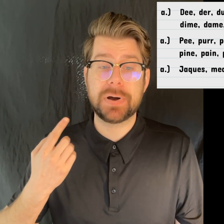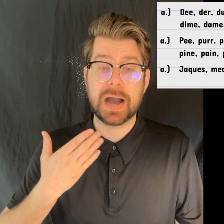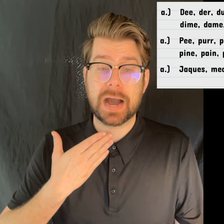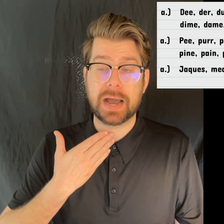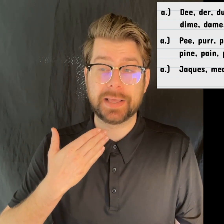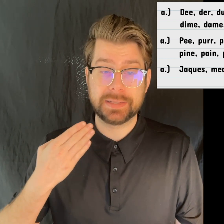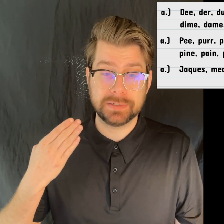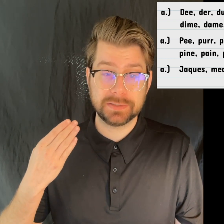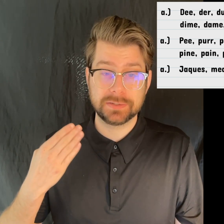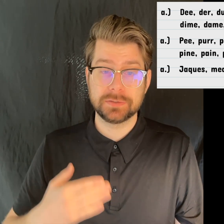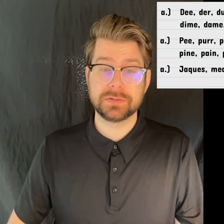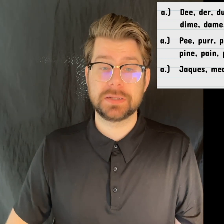pine,